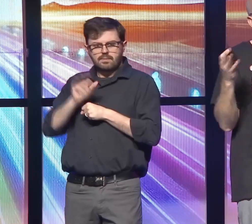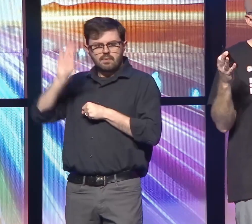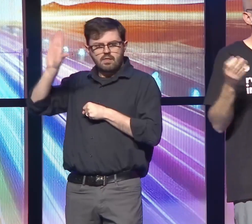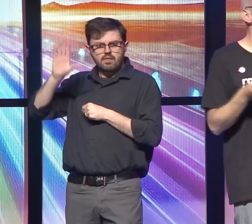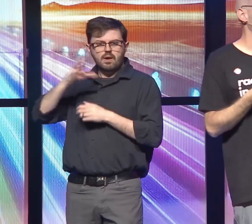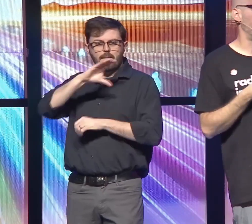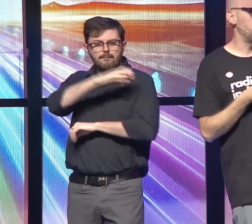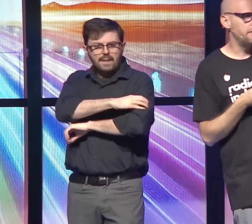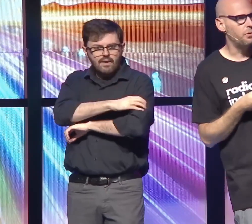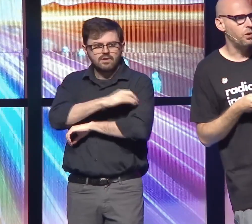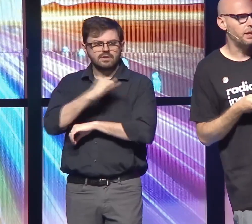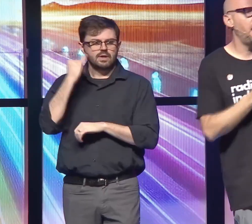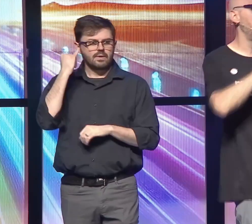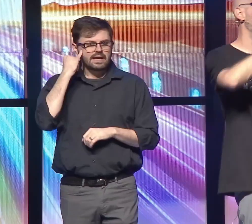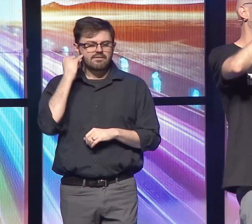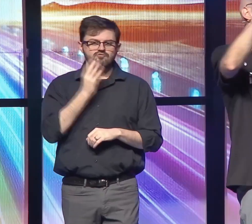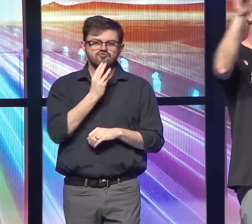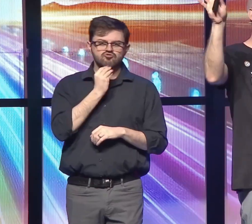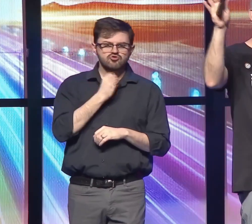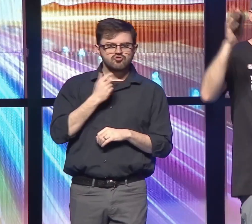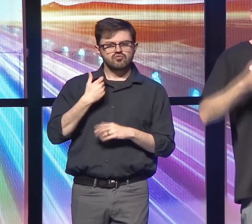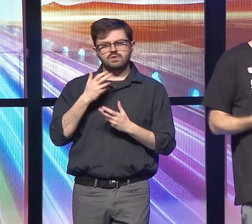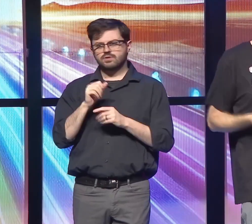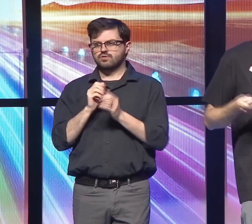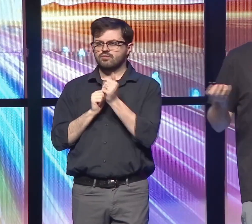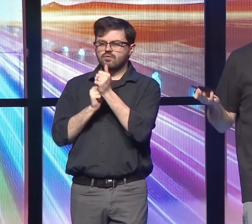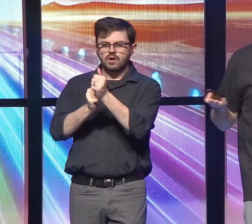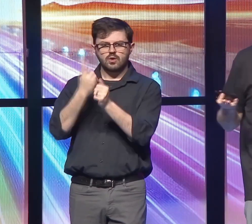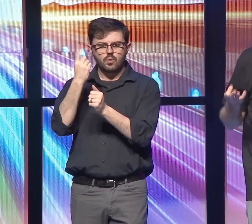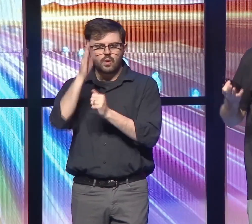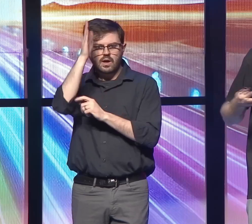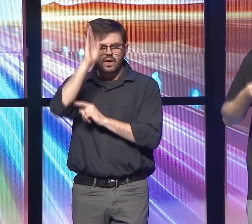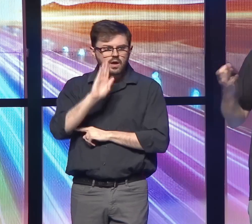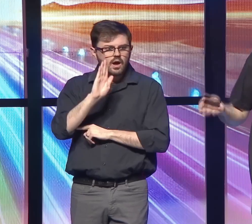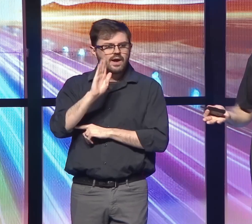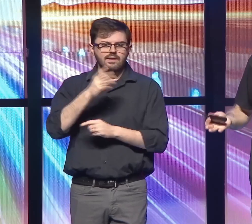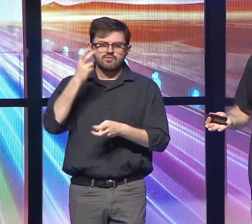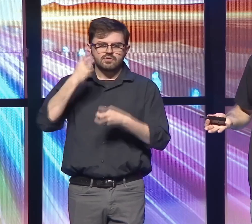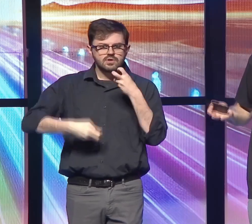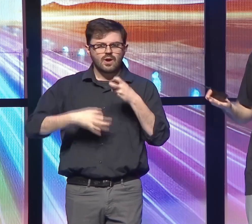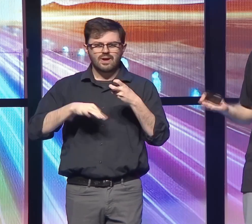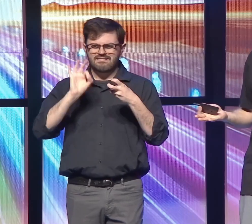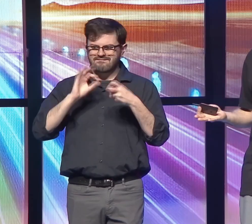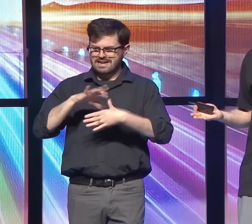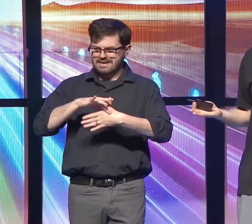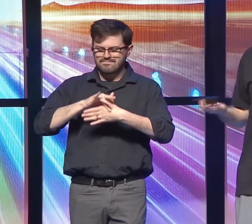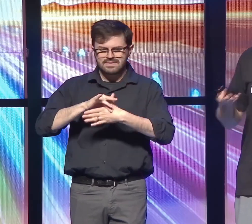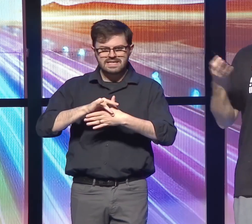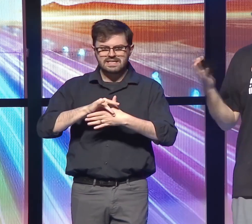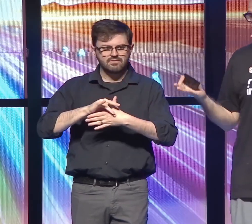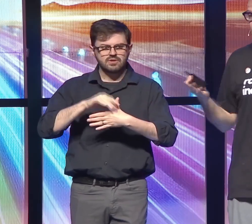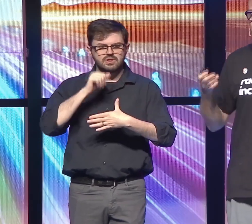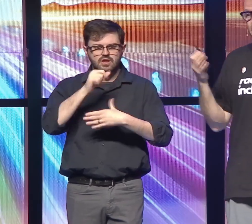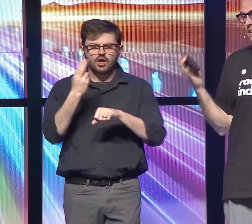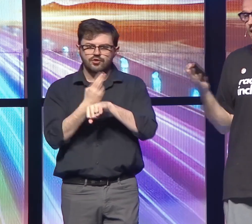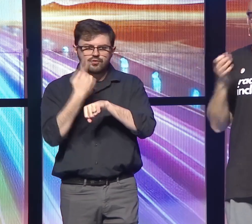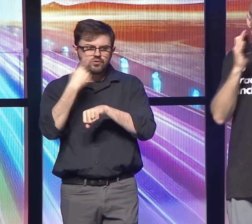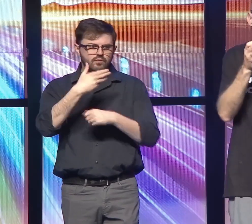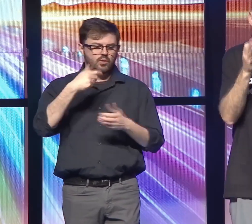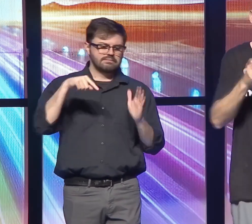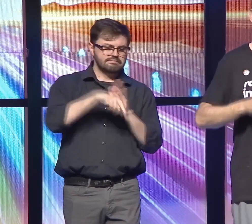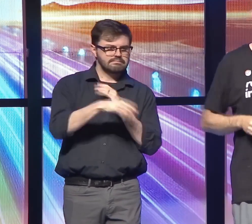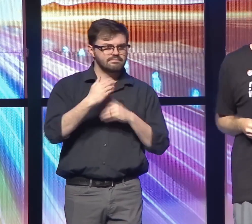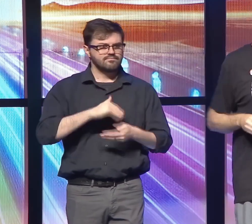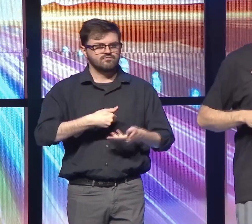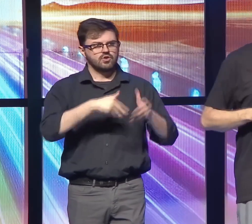you're monotheistic, you only believed in one God, and you had all this food. And it'd be very hard to find meat that wasn't sacrificed to idols in the marketplaces, things like that. You have